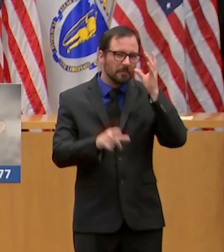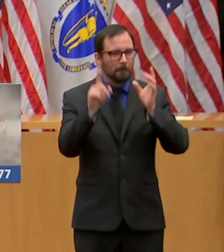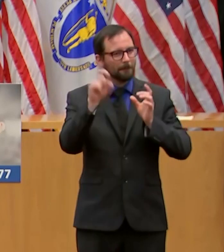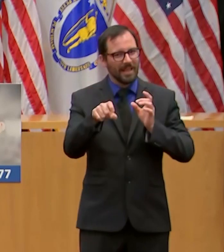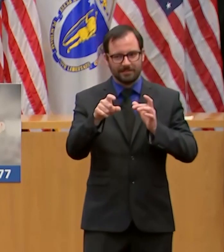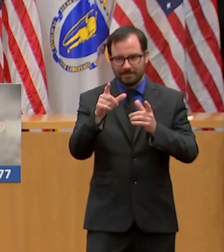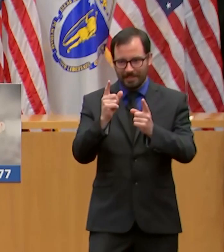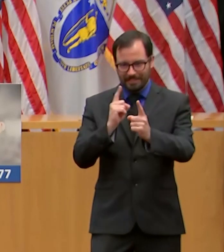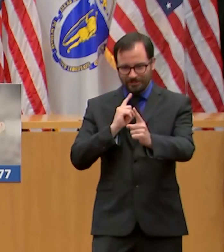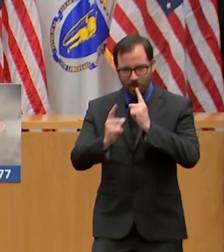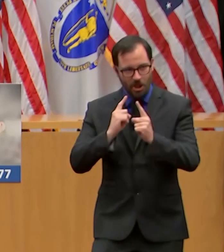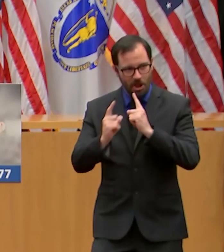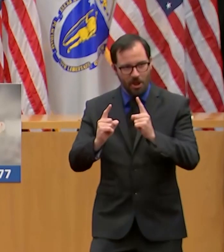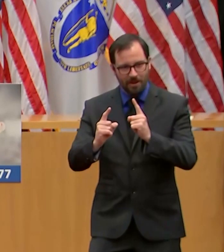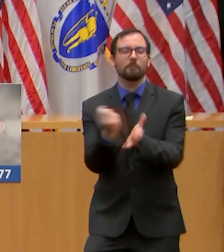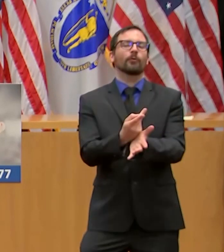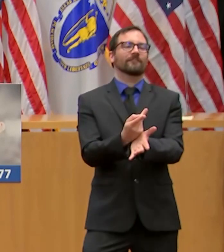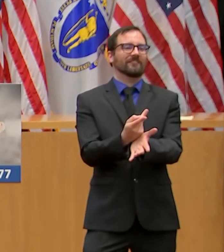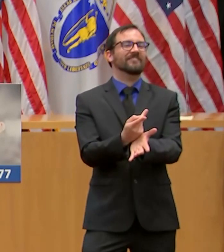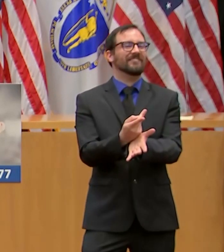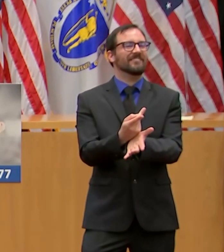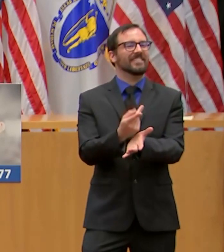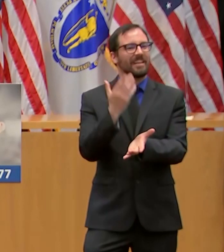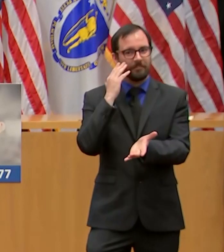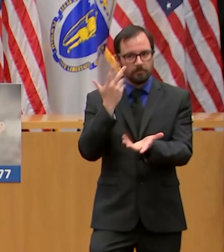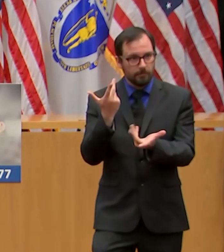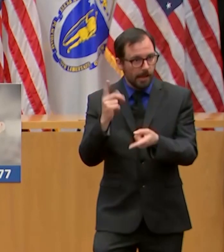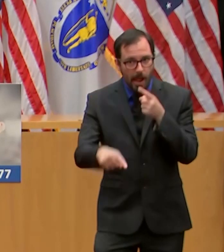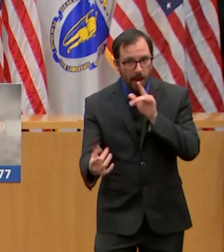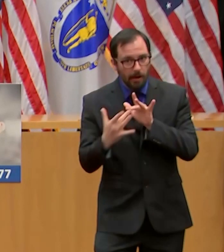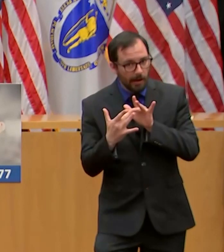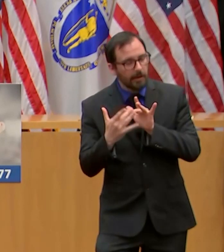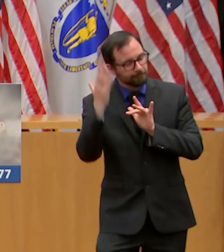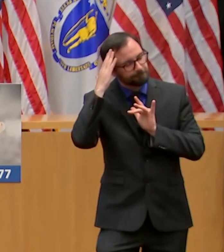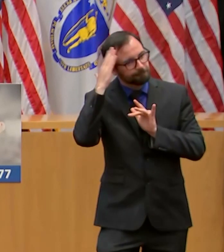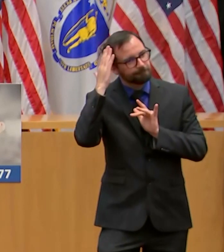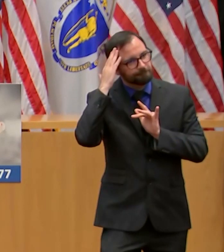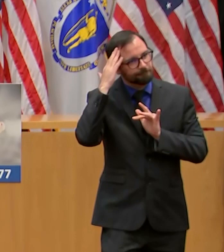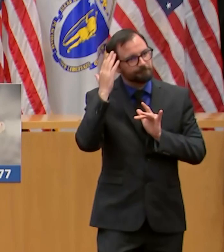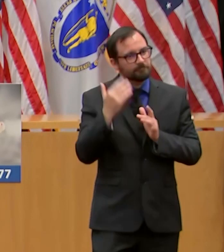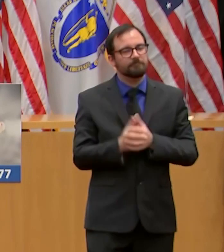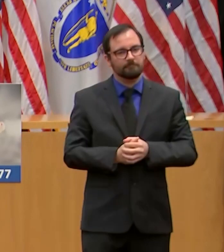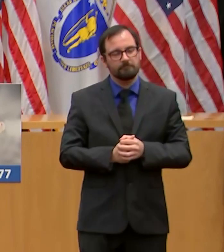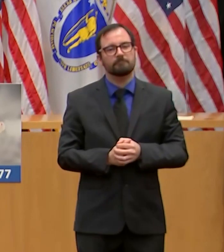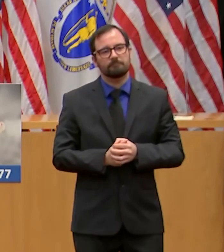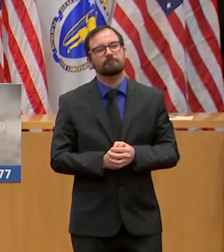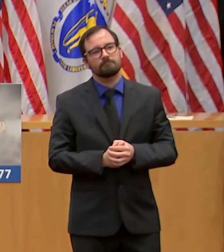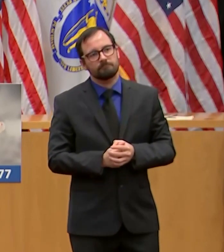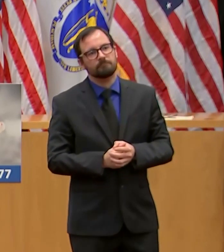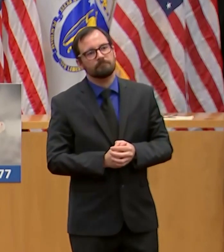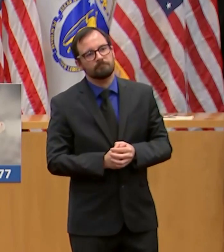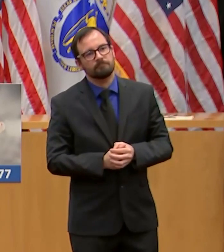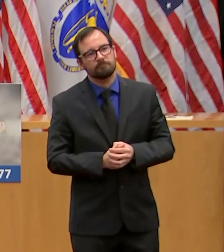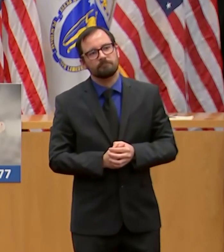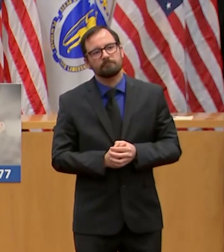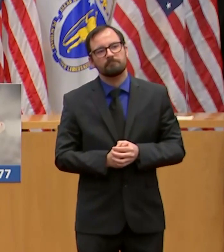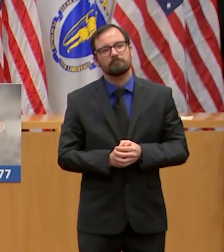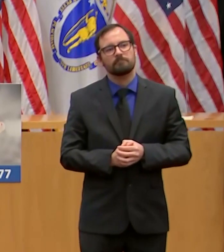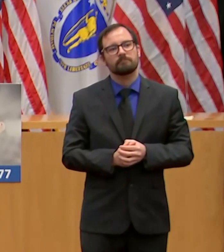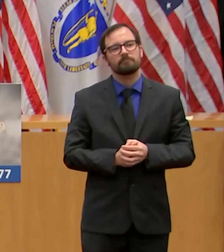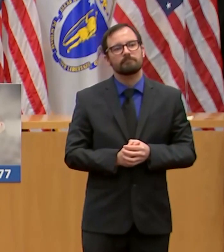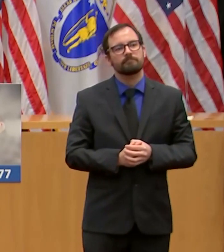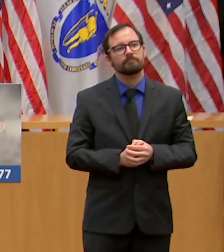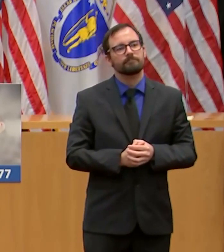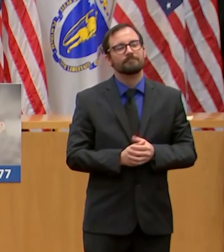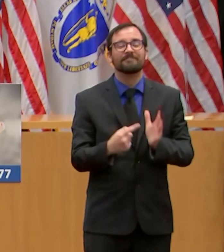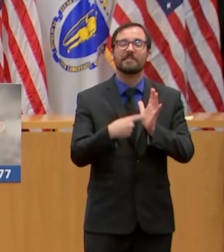staff. And we recognize that that is frustrating for people, and in many cases, Small mistakes on those applications can prevent